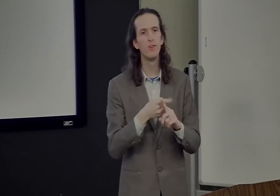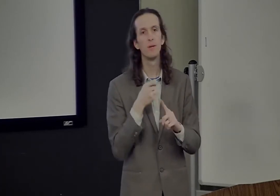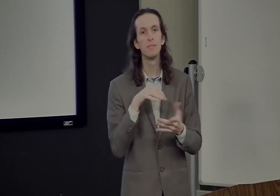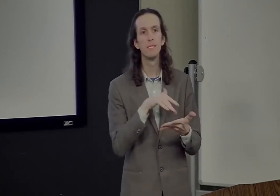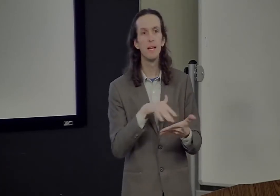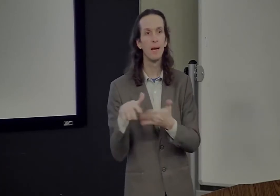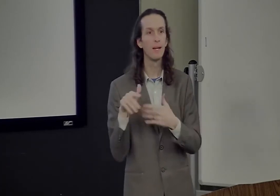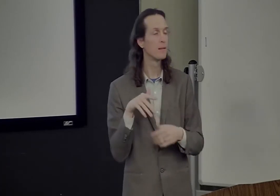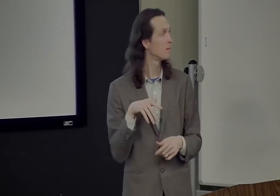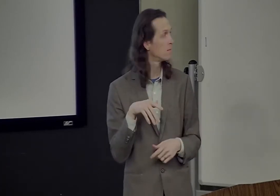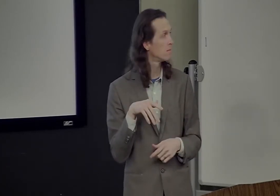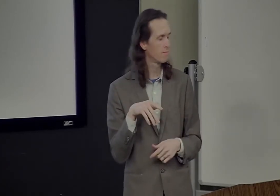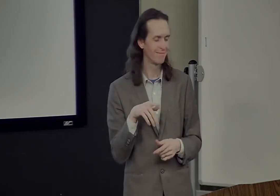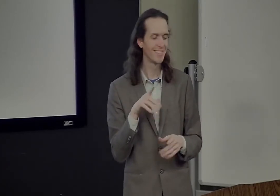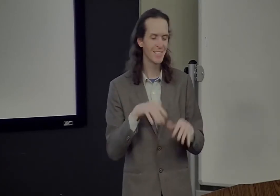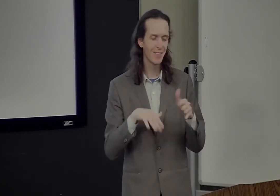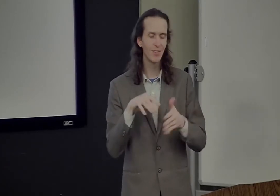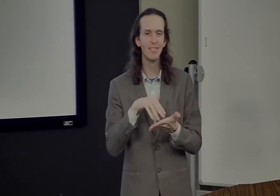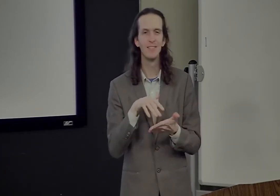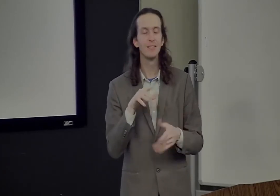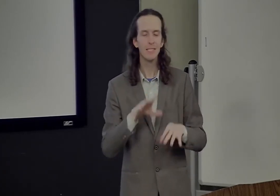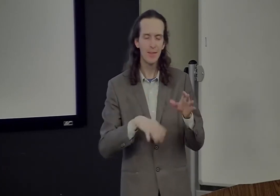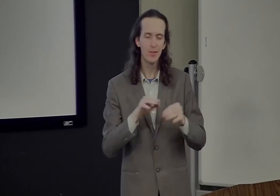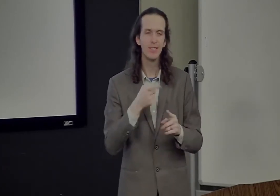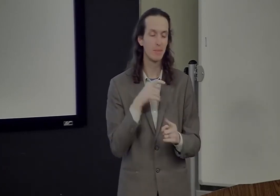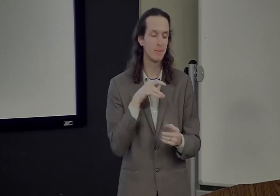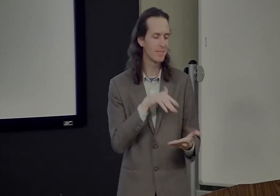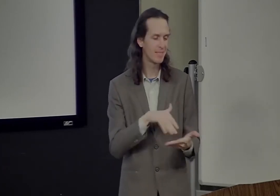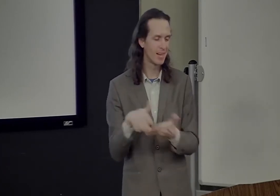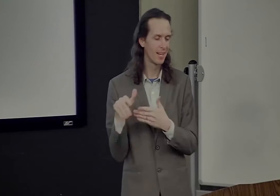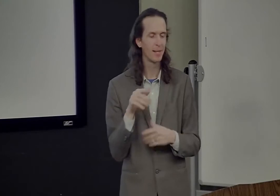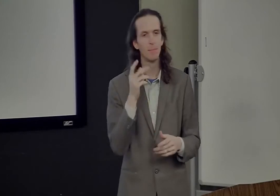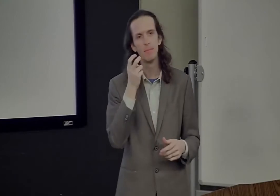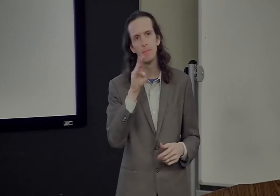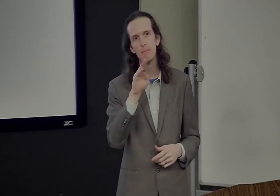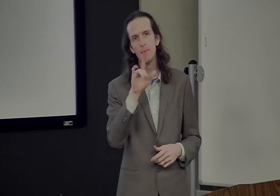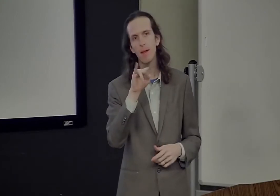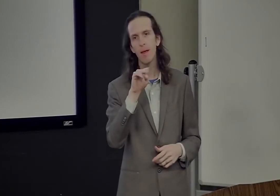Environment in Neurocognitive Development, Discoveries from Studying Blindness.